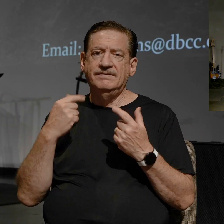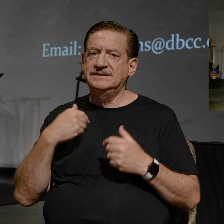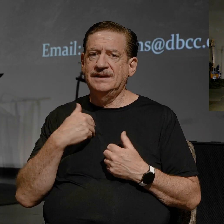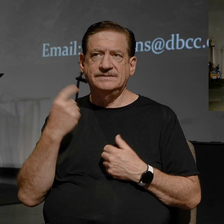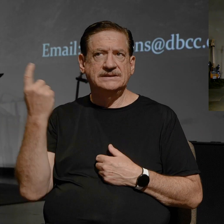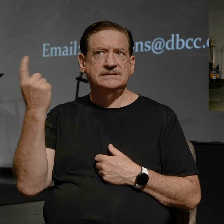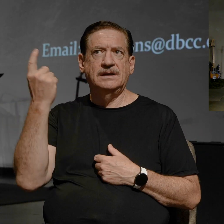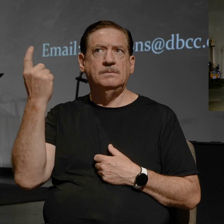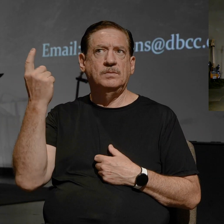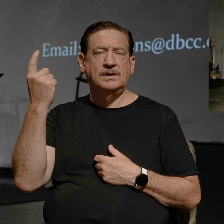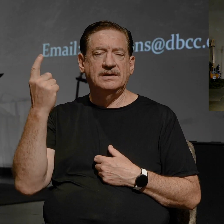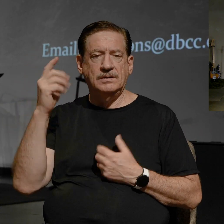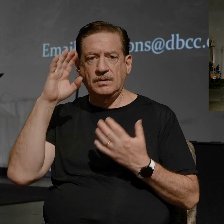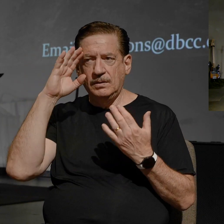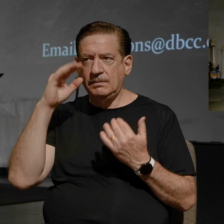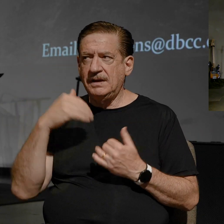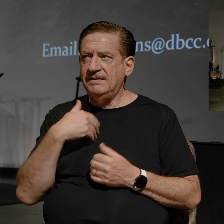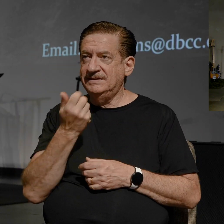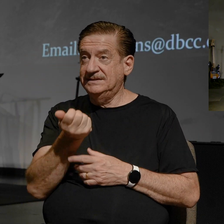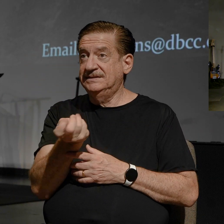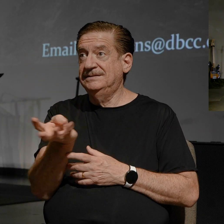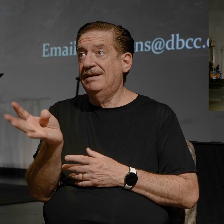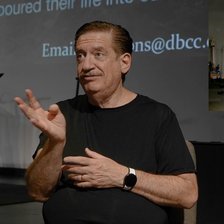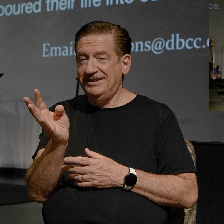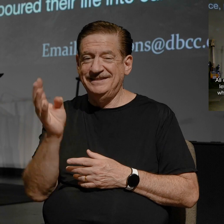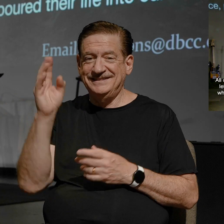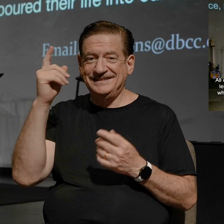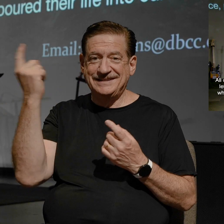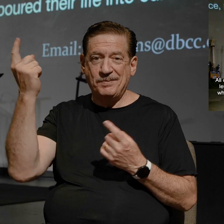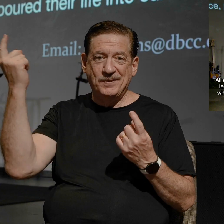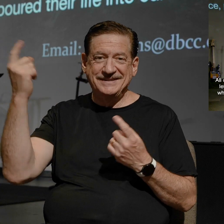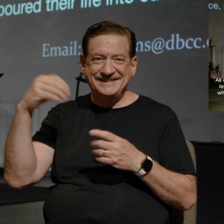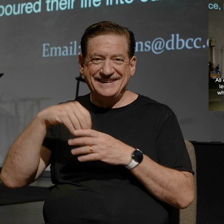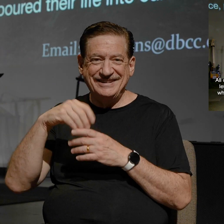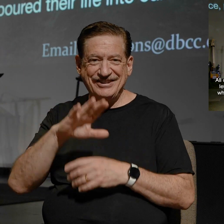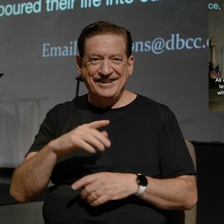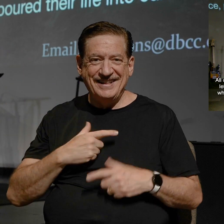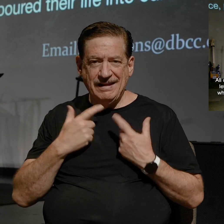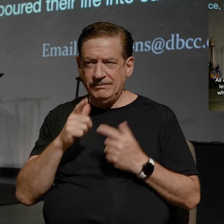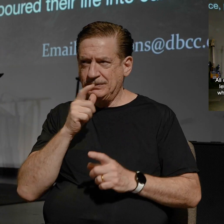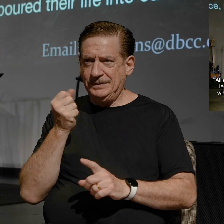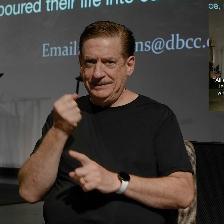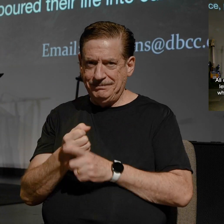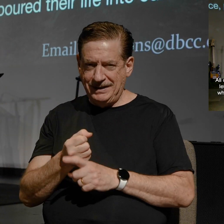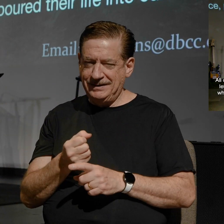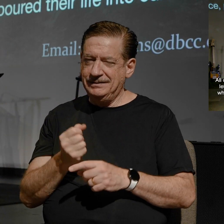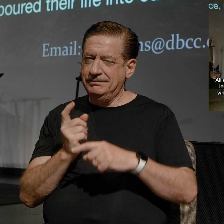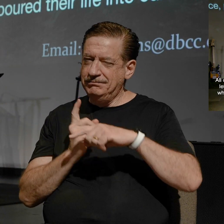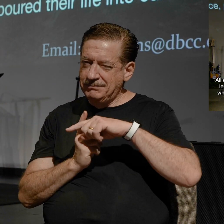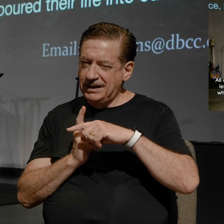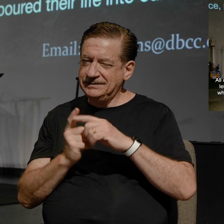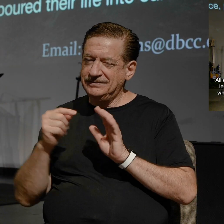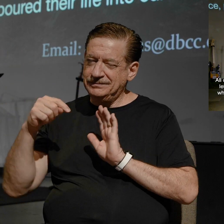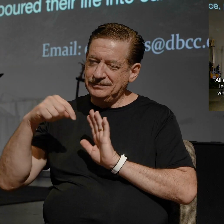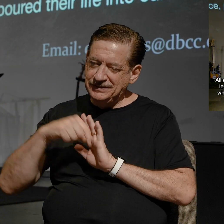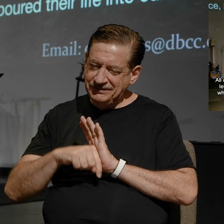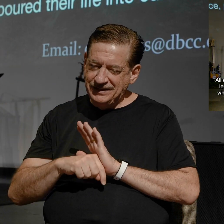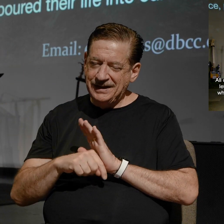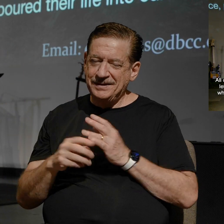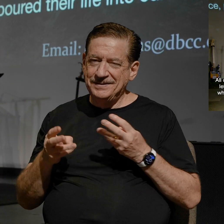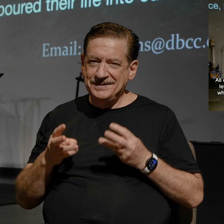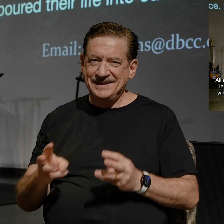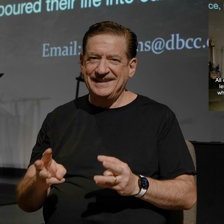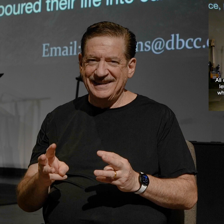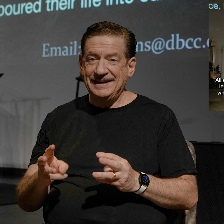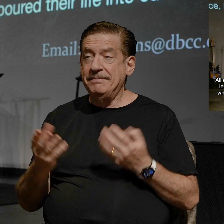someone, or hopefully you have several someones in your life who have impacted you in a profound way.